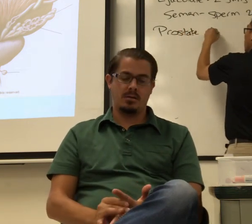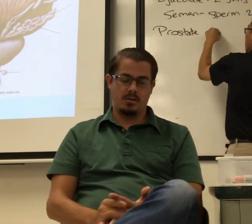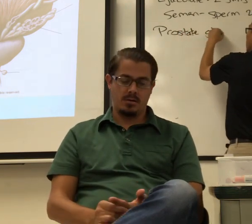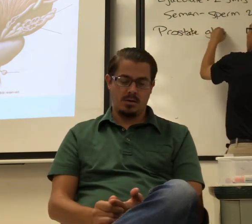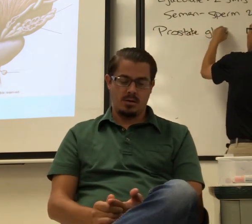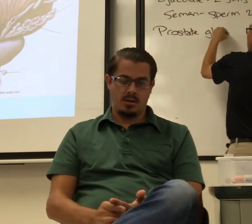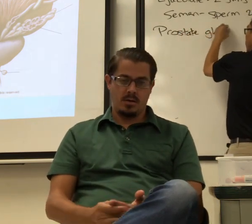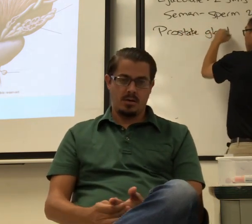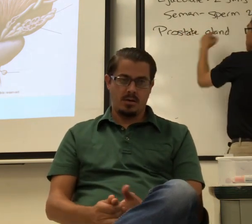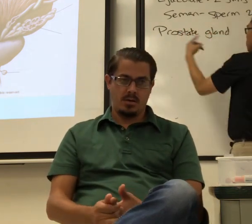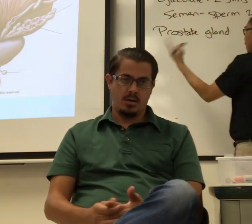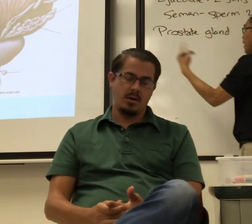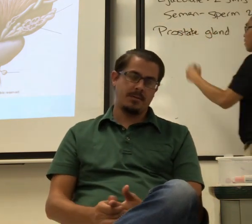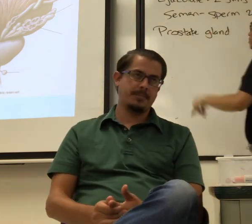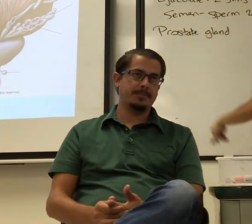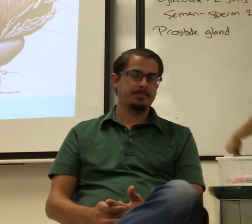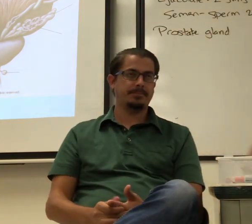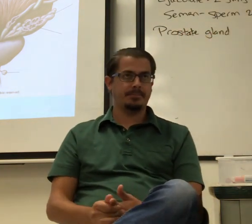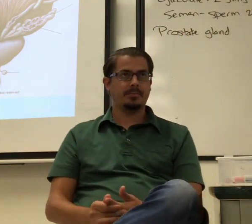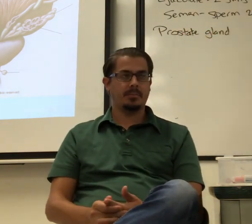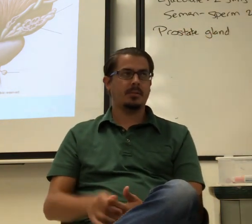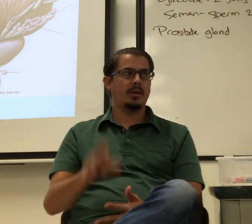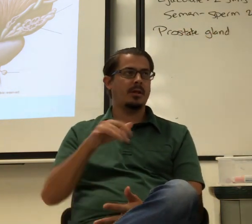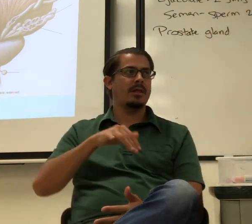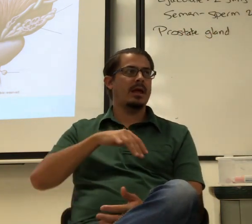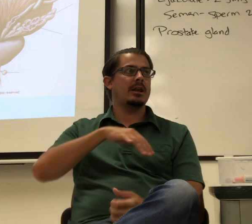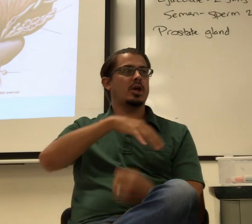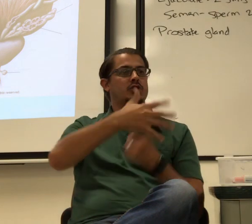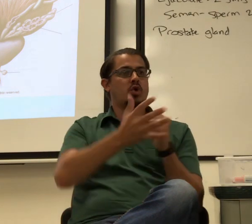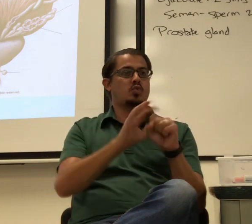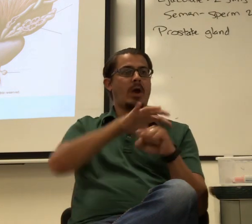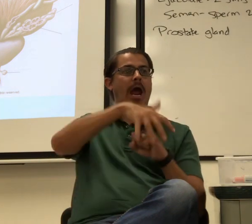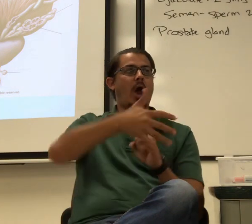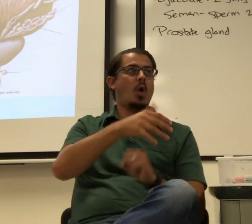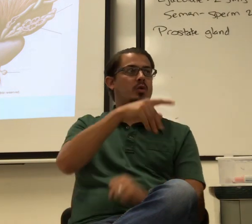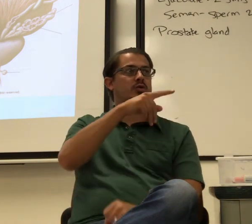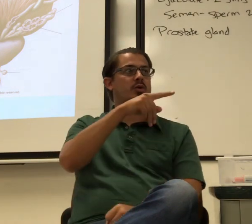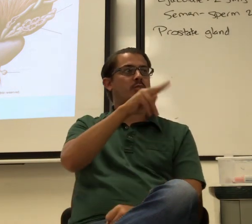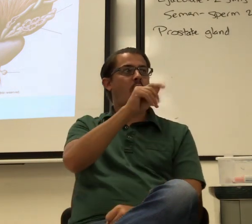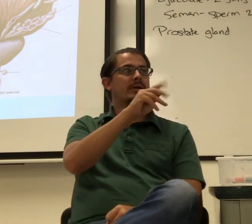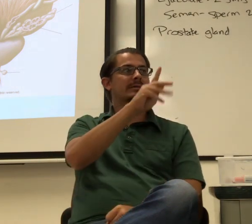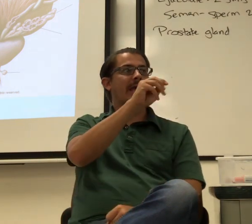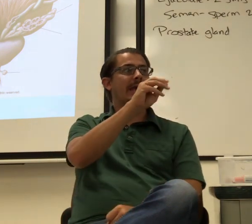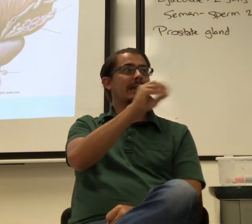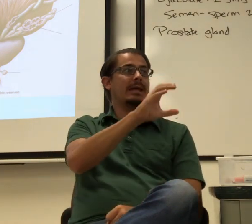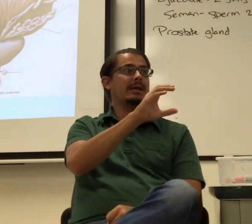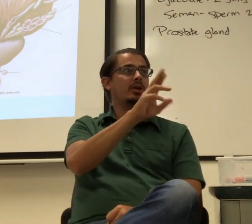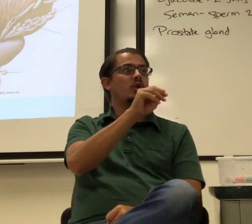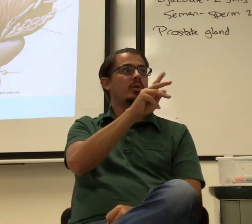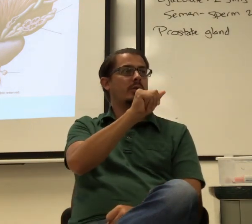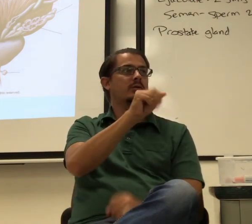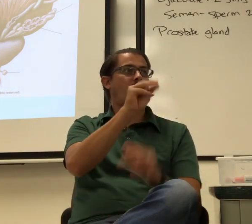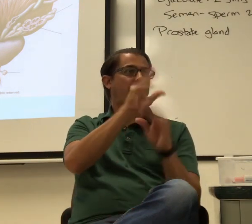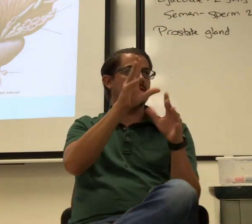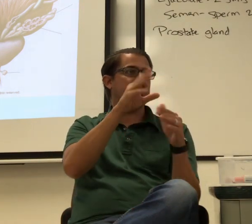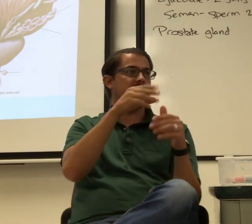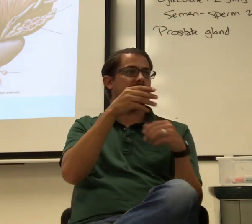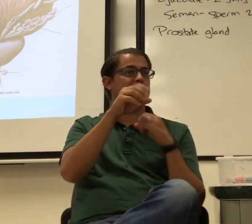gland. Well, it surrounds the prostatic urethra, so obviously it secretes into prostatic